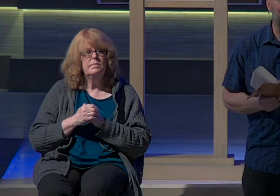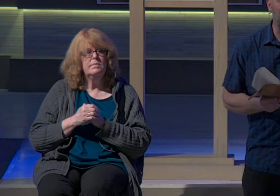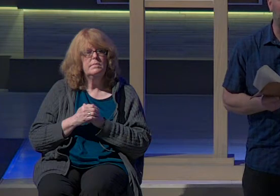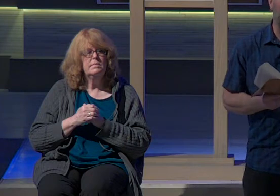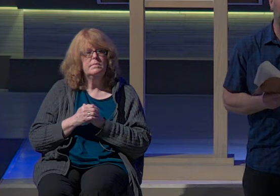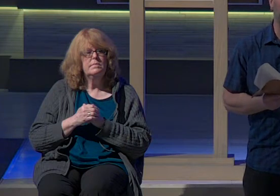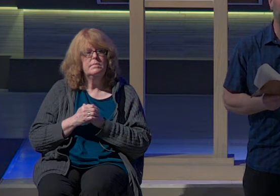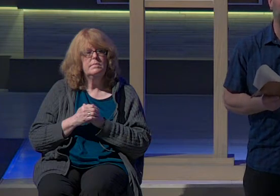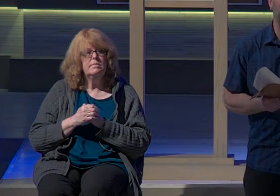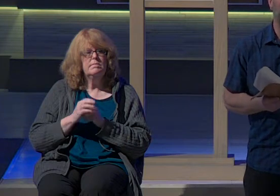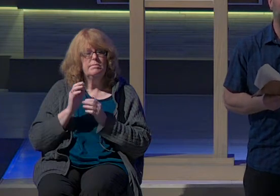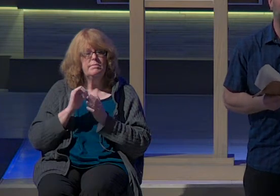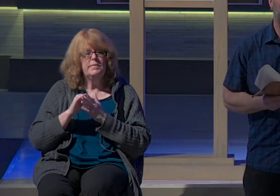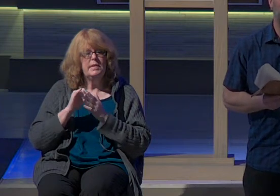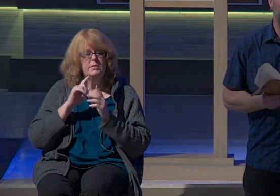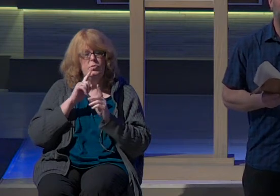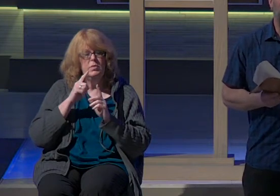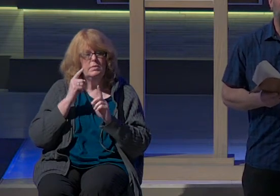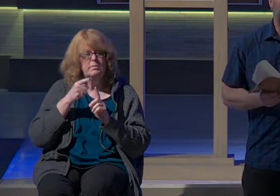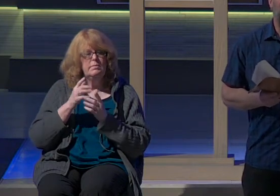That's the gist of the answer.